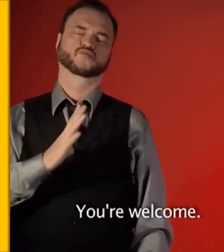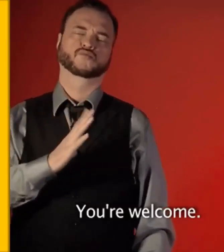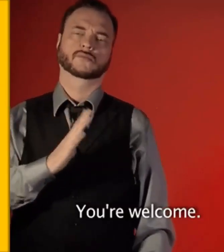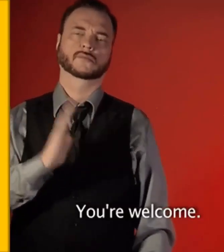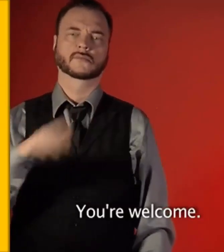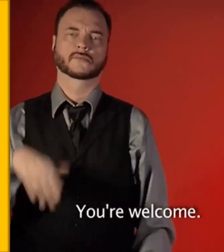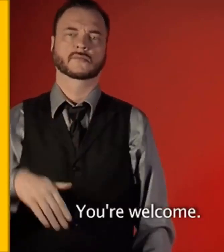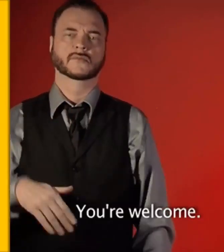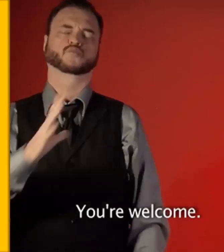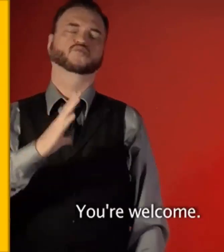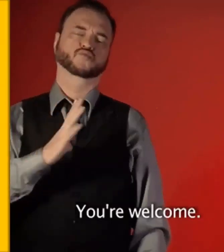question?